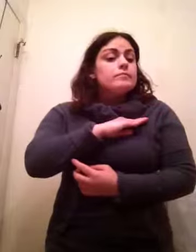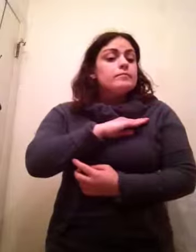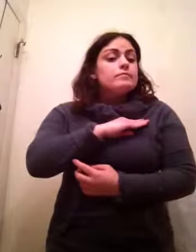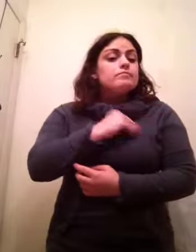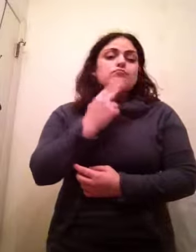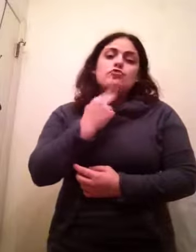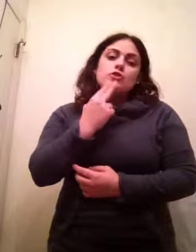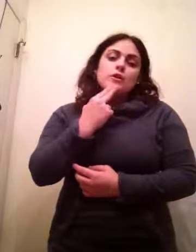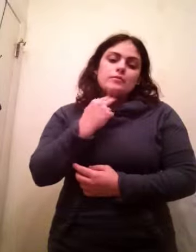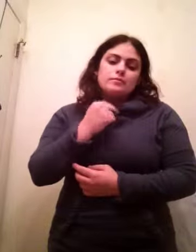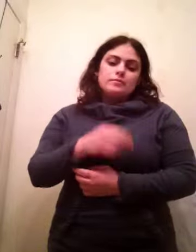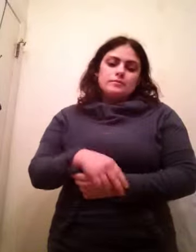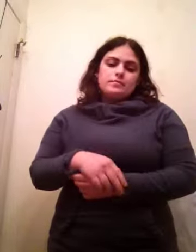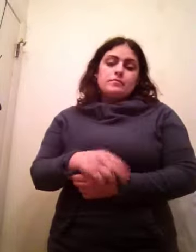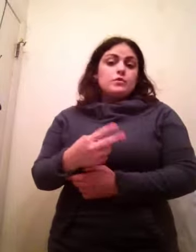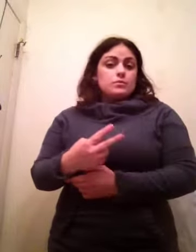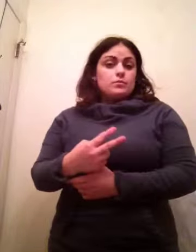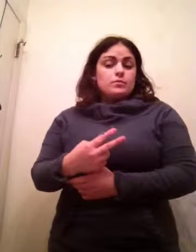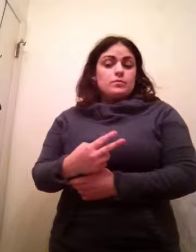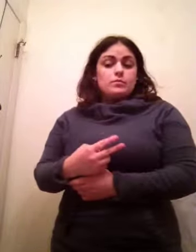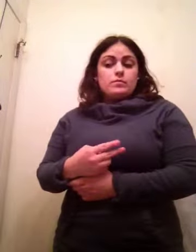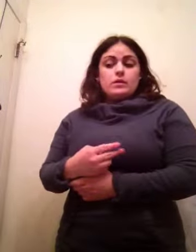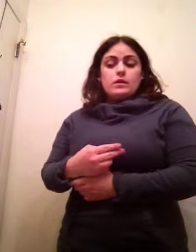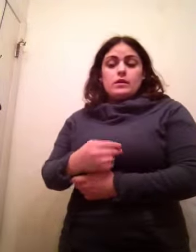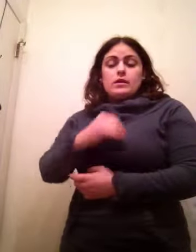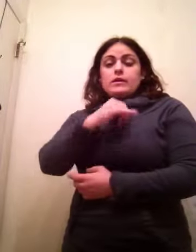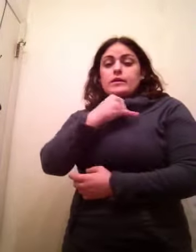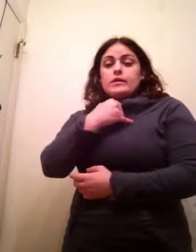Johnny? Tobacco. Dave? Indigo.